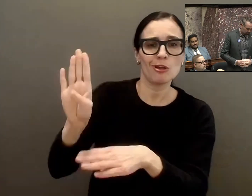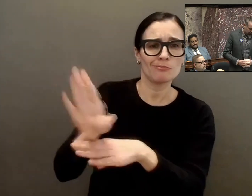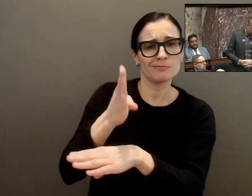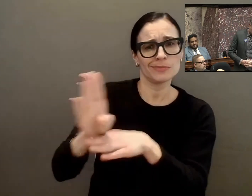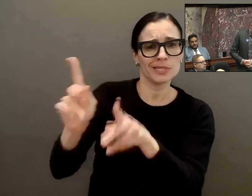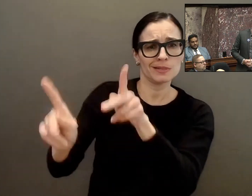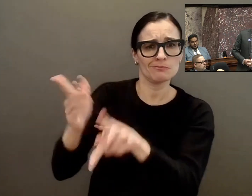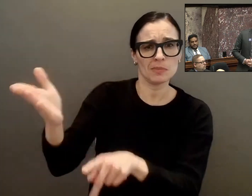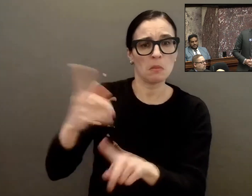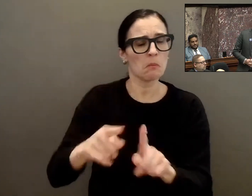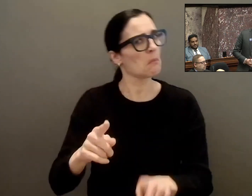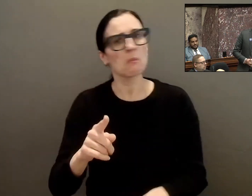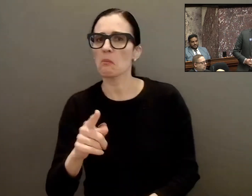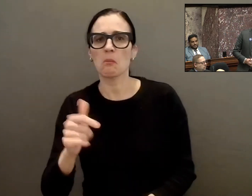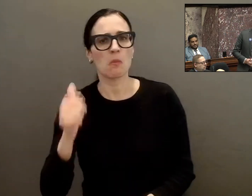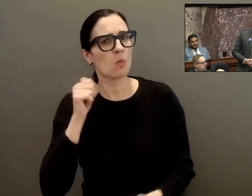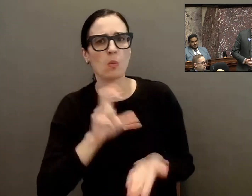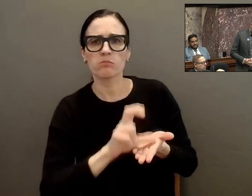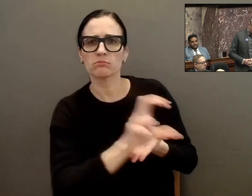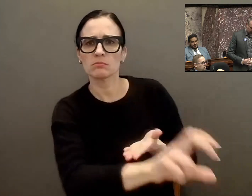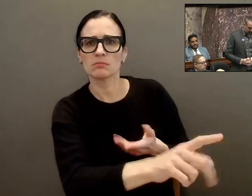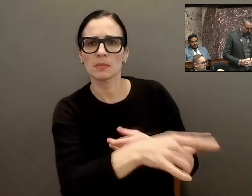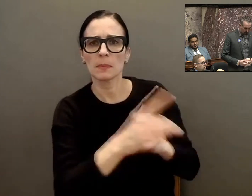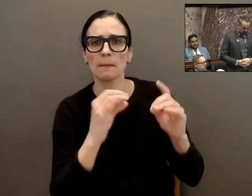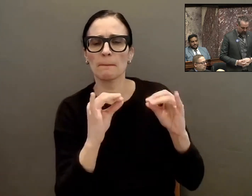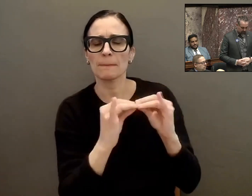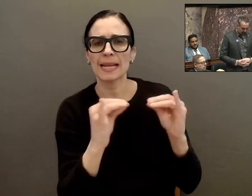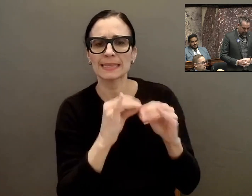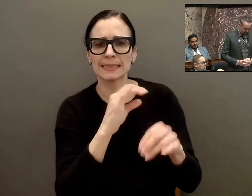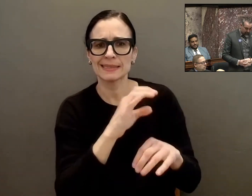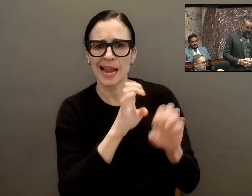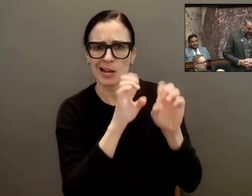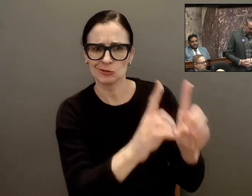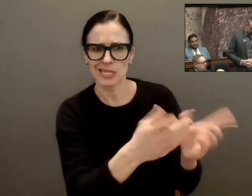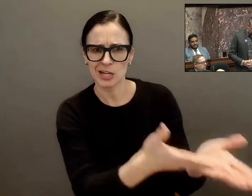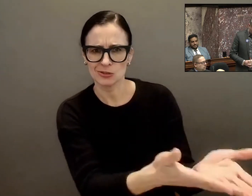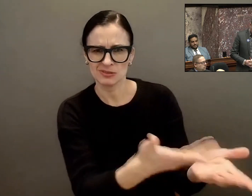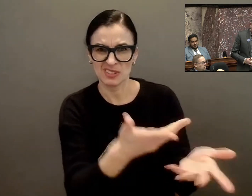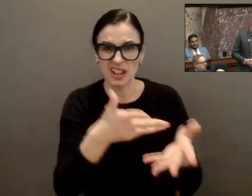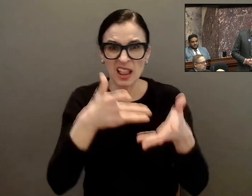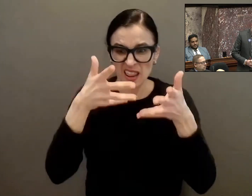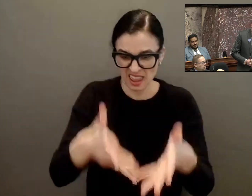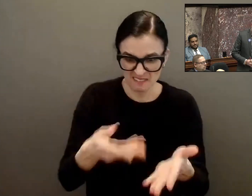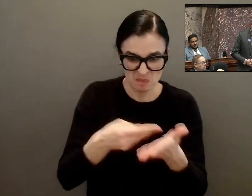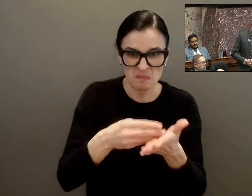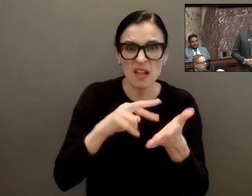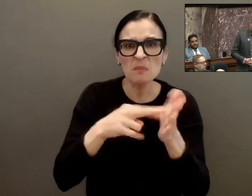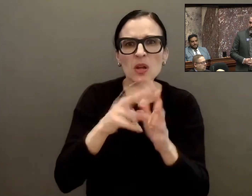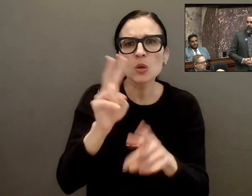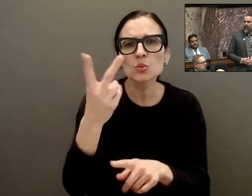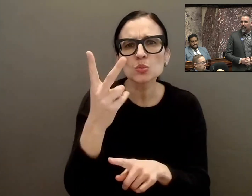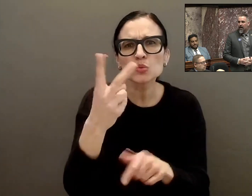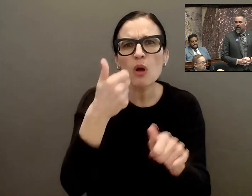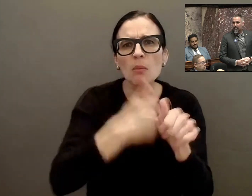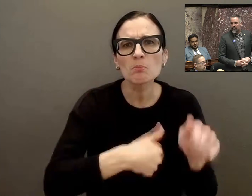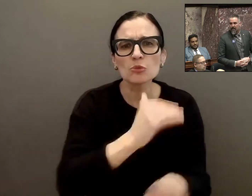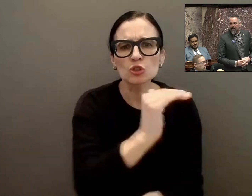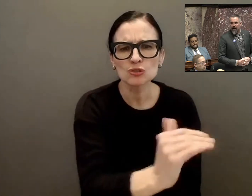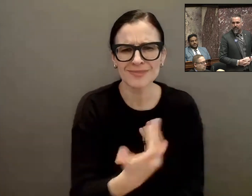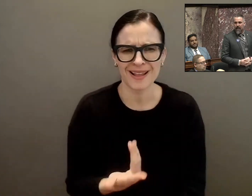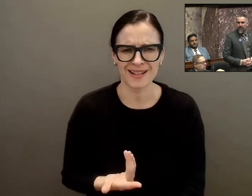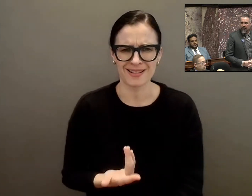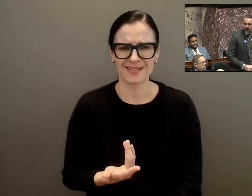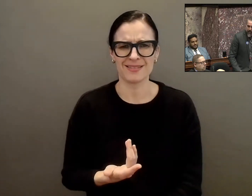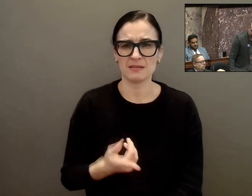child. Will this government reverse this heartless cut to Métis people and their families and fully fund